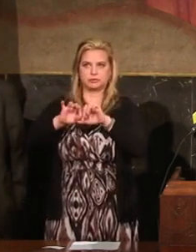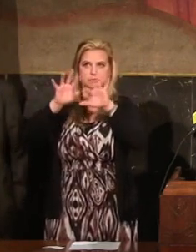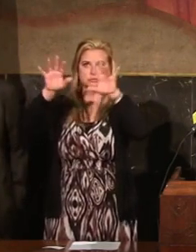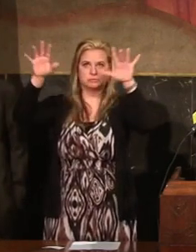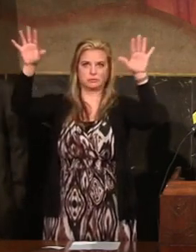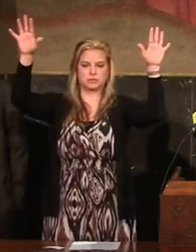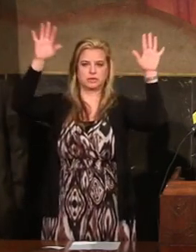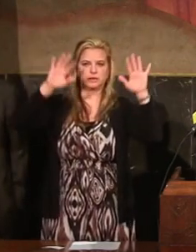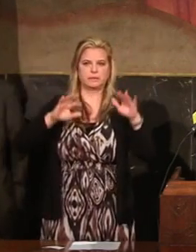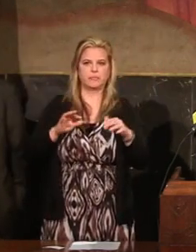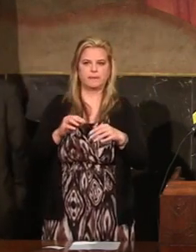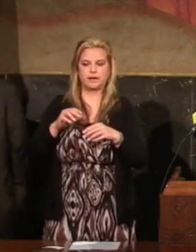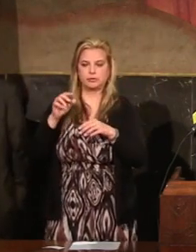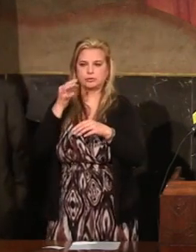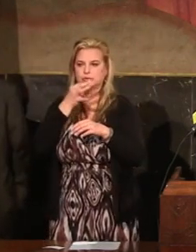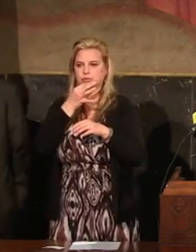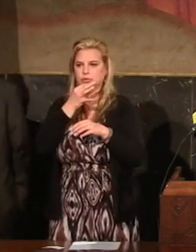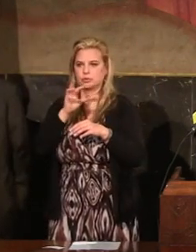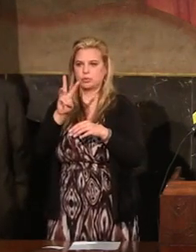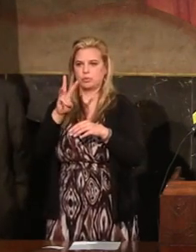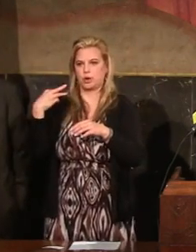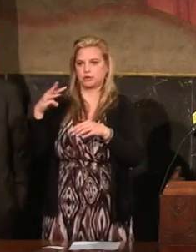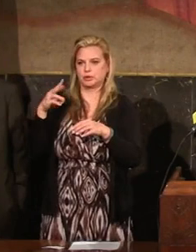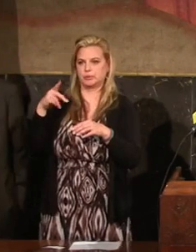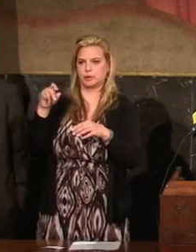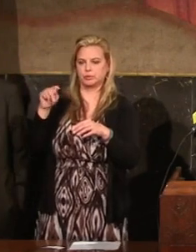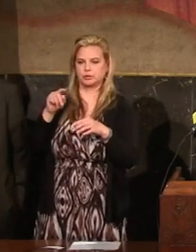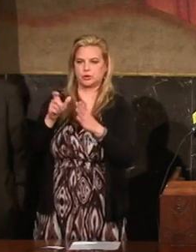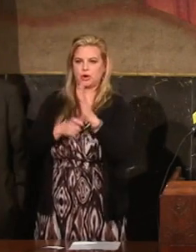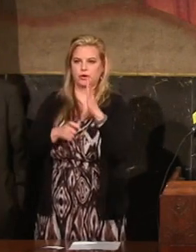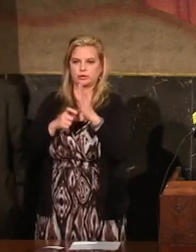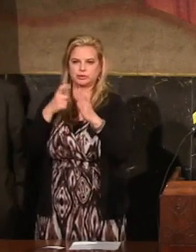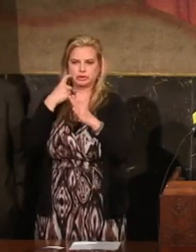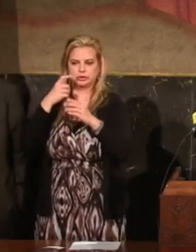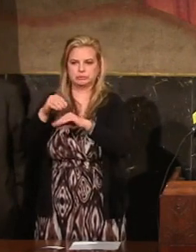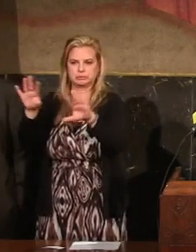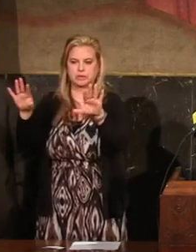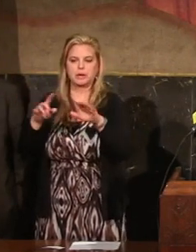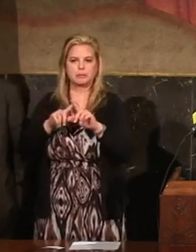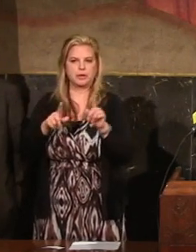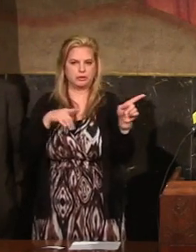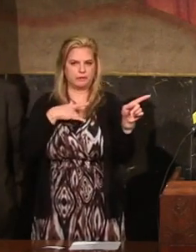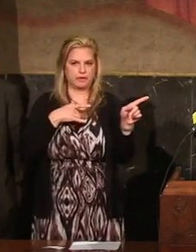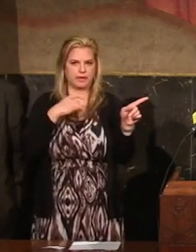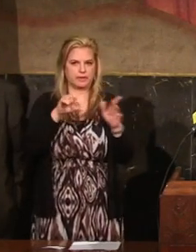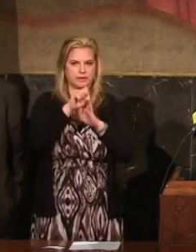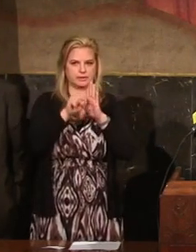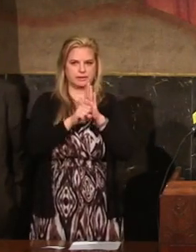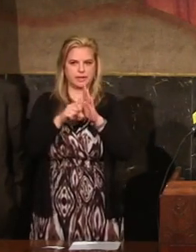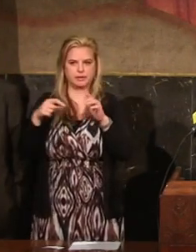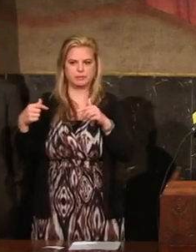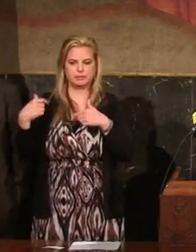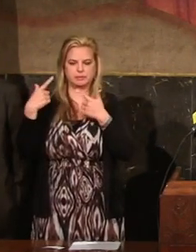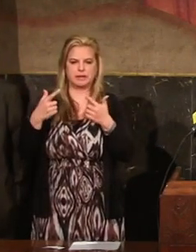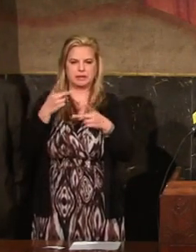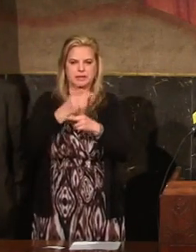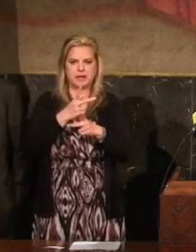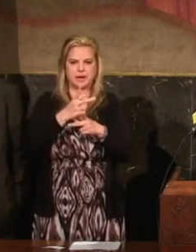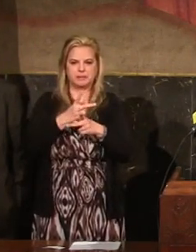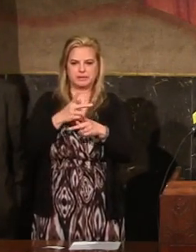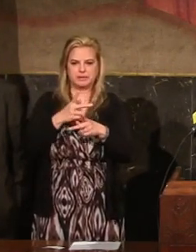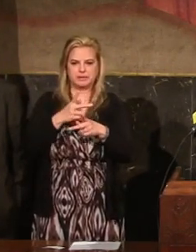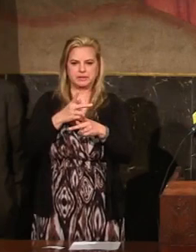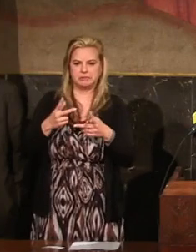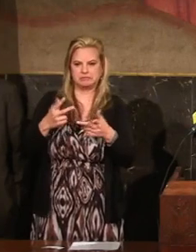national attention with an article the Washington Post just broke. But I want to ask you personally, have you felt like the state's been kept in limbo for the last 10